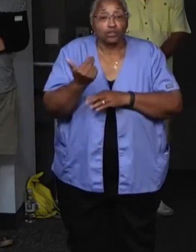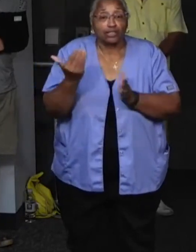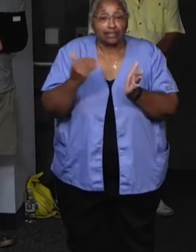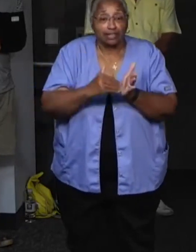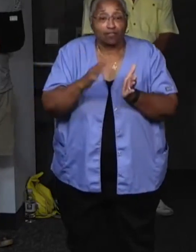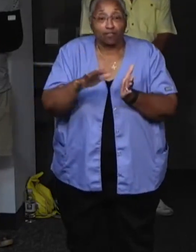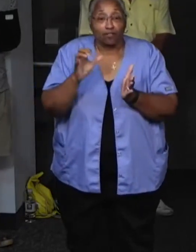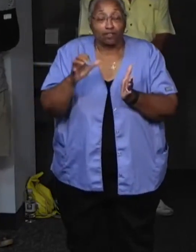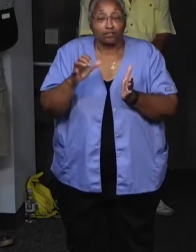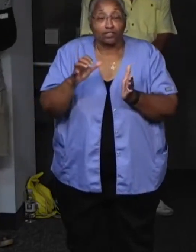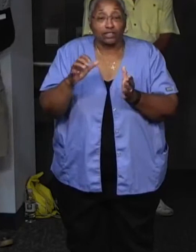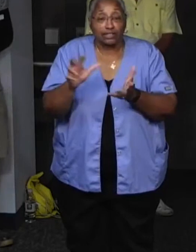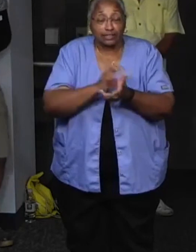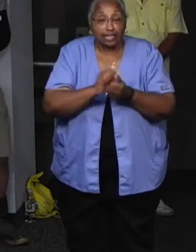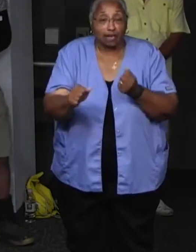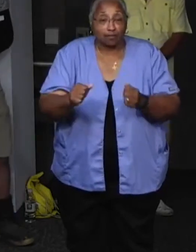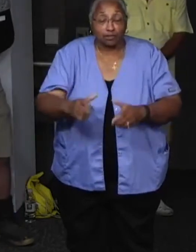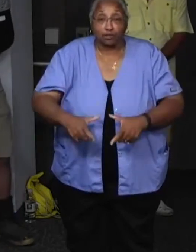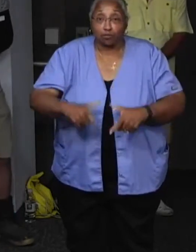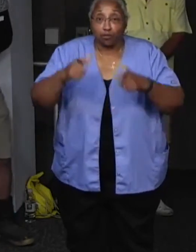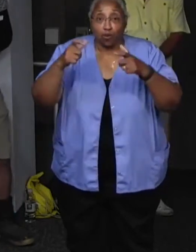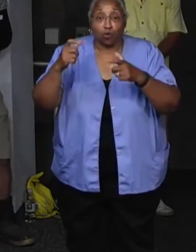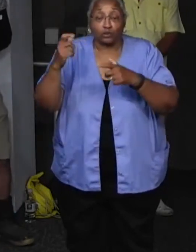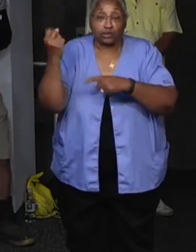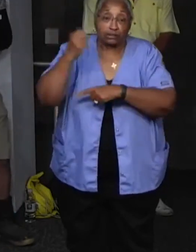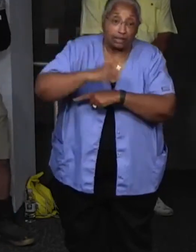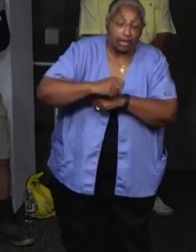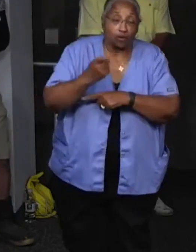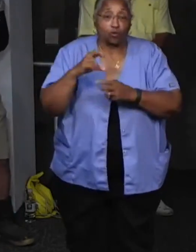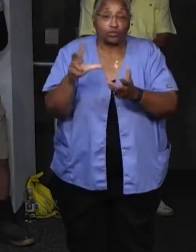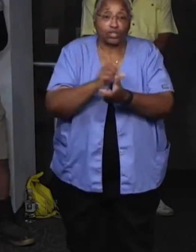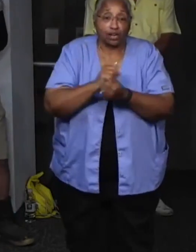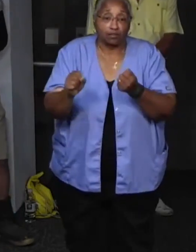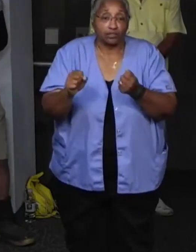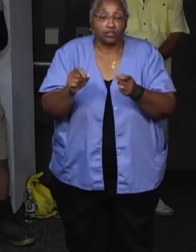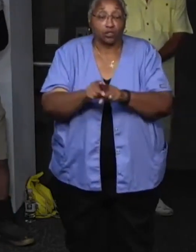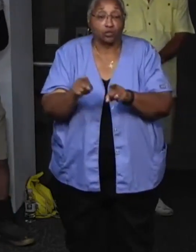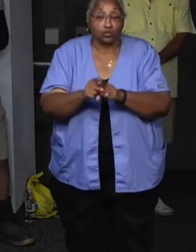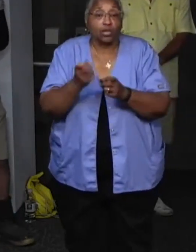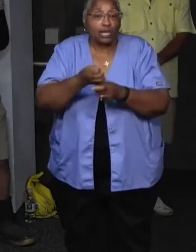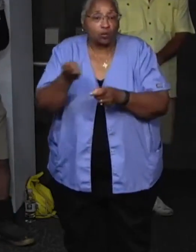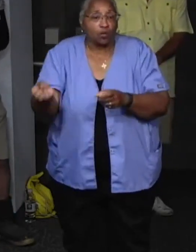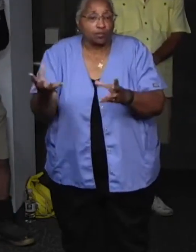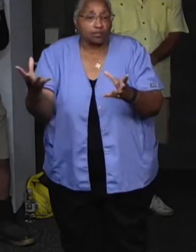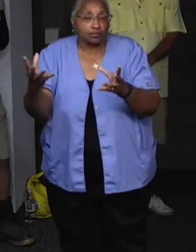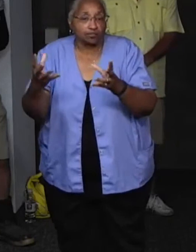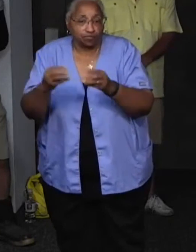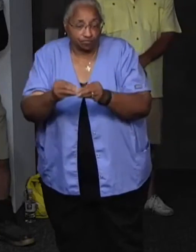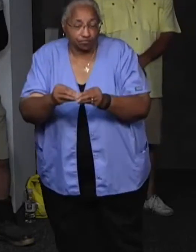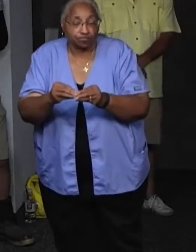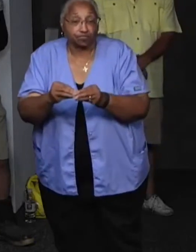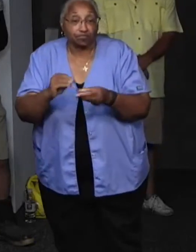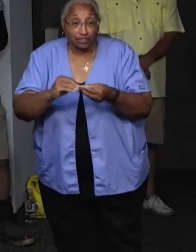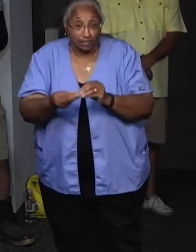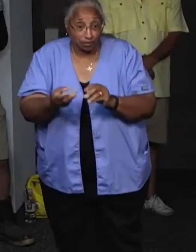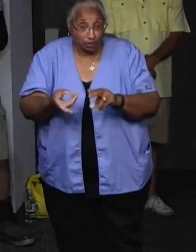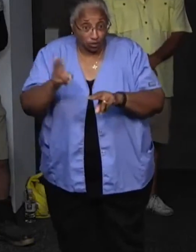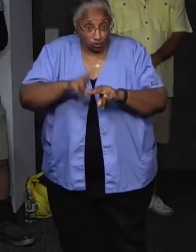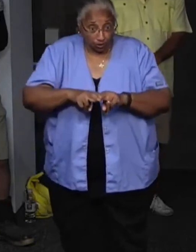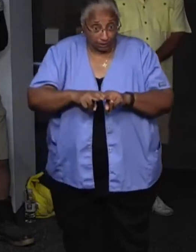13,500 damaged poles, down poles, damaged poles, and all of the associated equipment that goes with that. And that number is going to increase, right? The